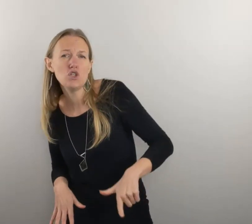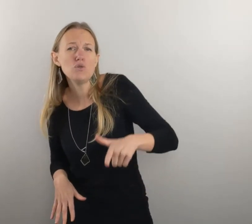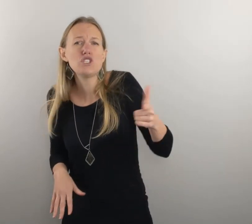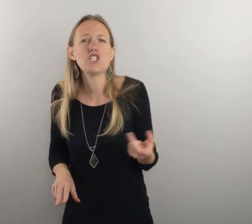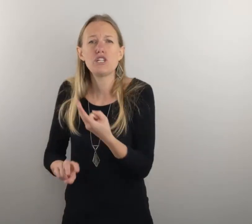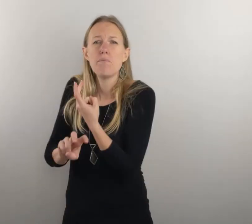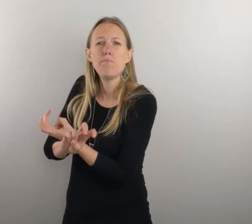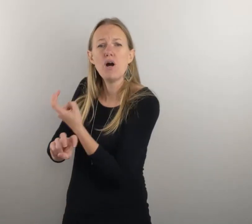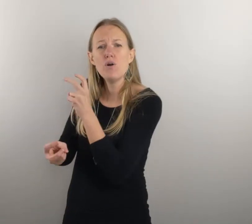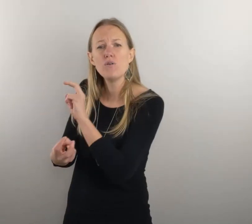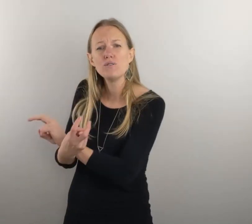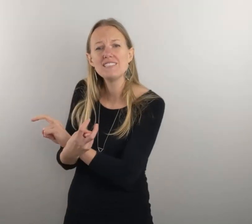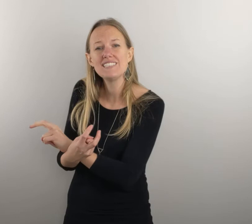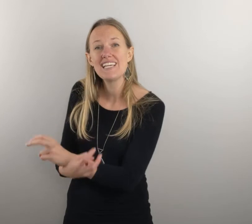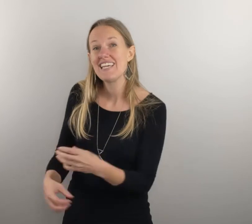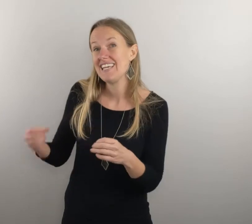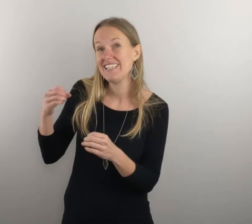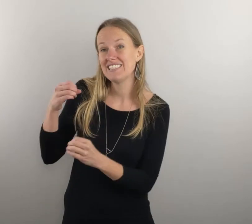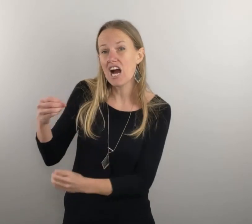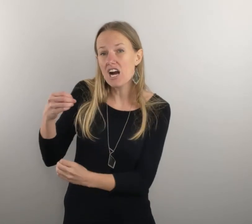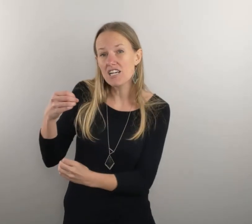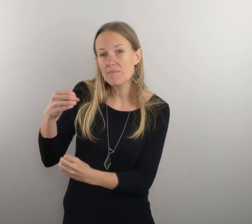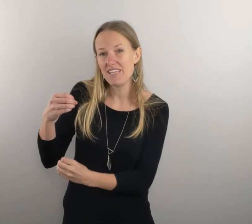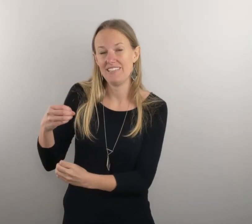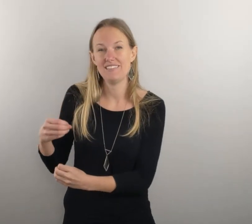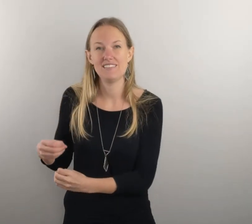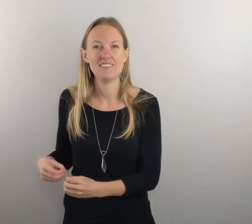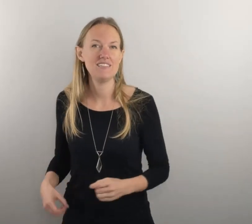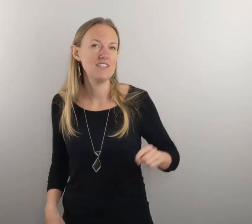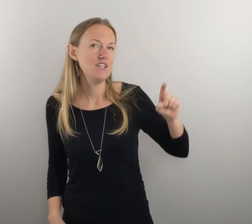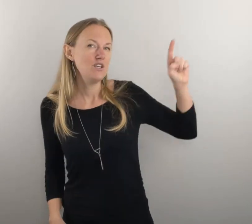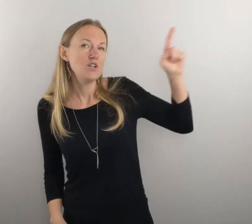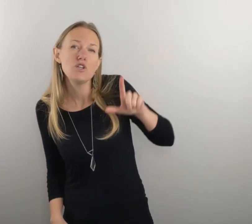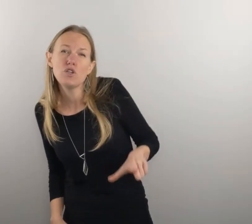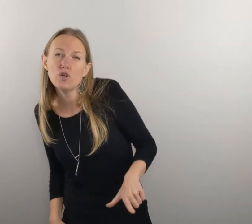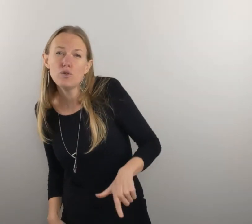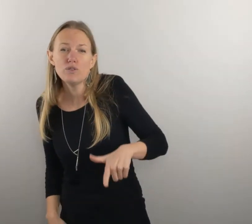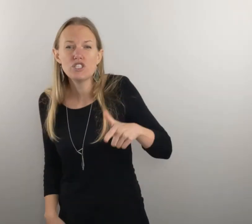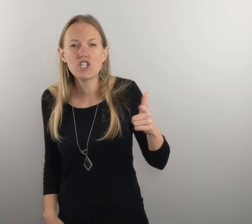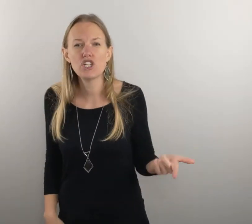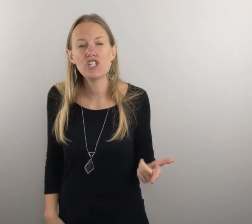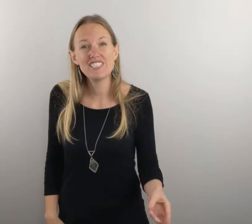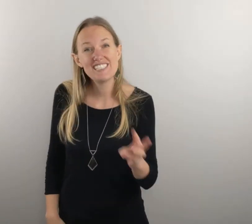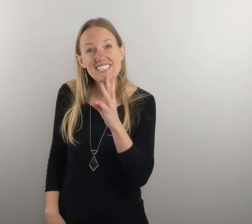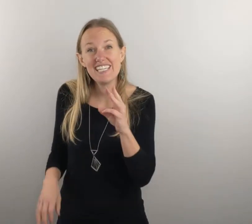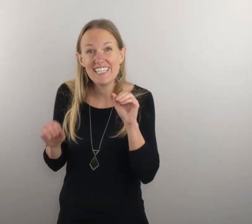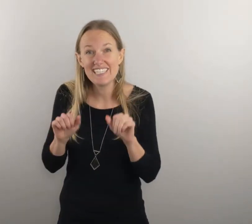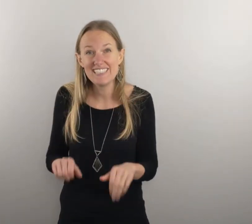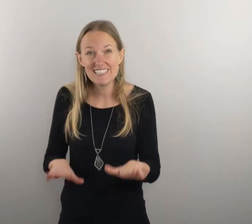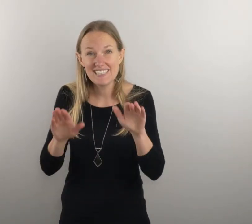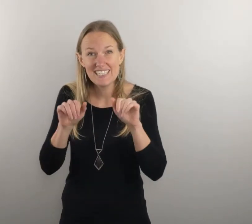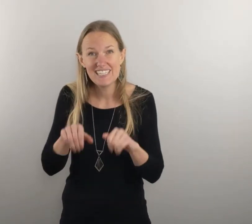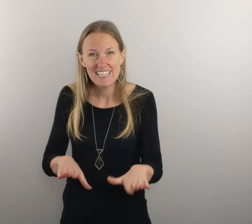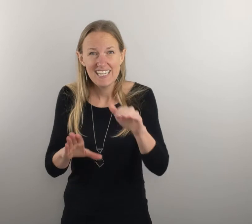You turn bones into armies. You turn seas